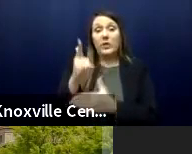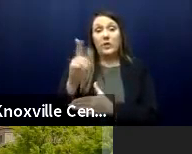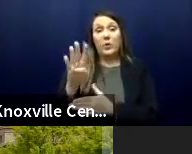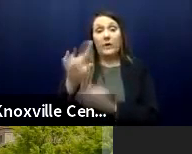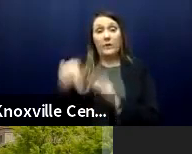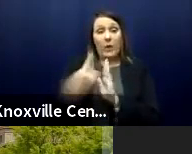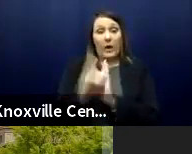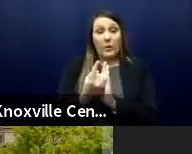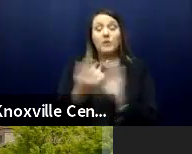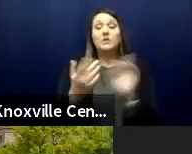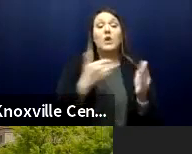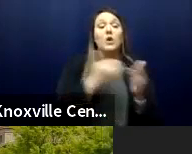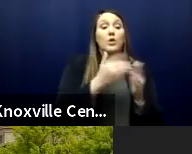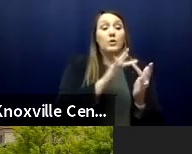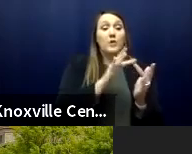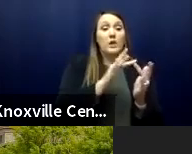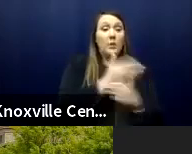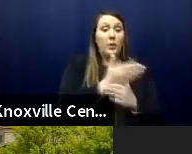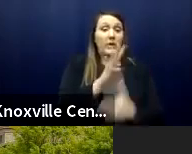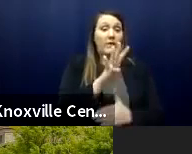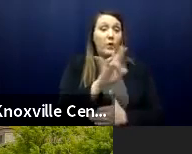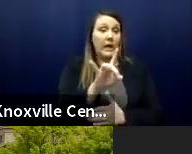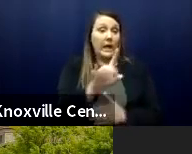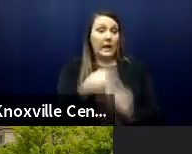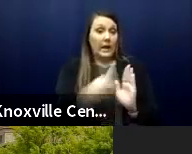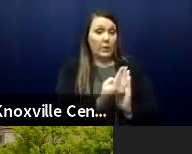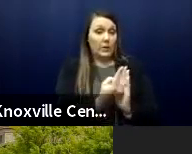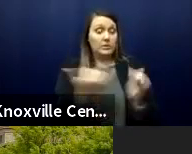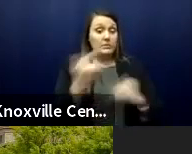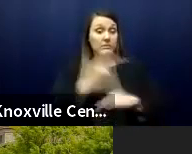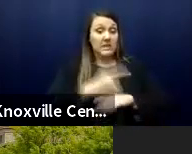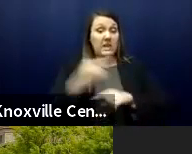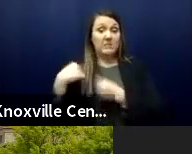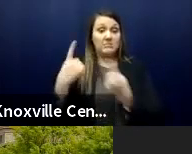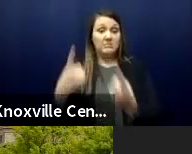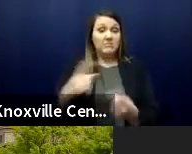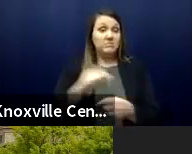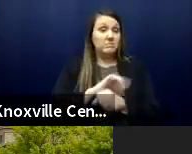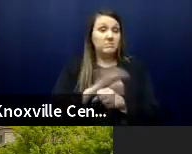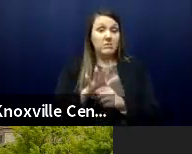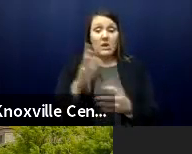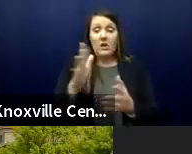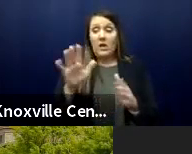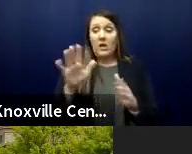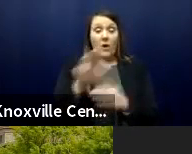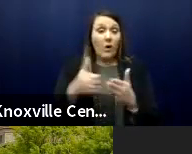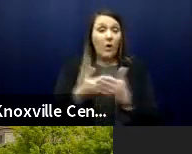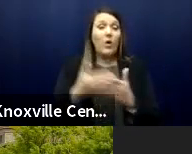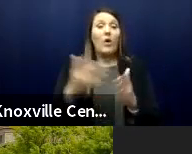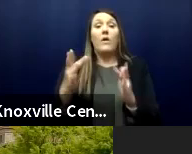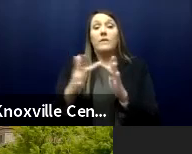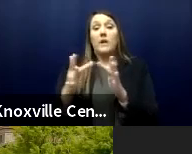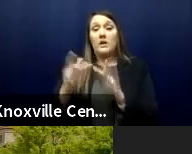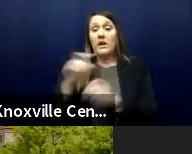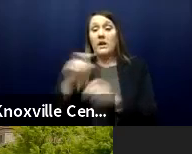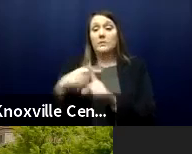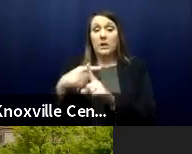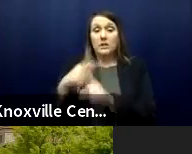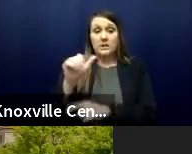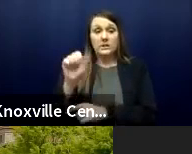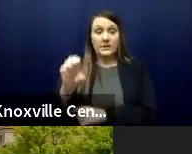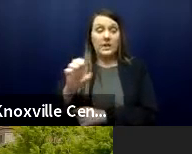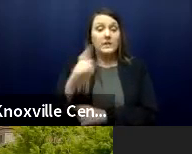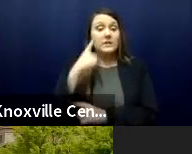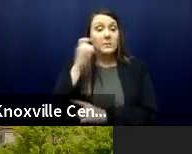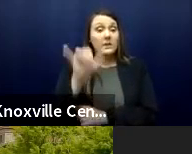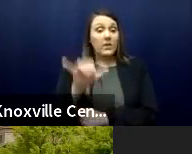contacts within 48 hours. To date, throughout this pandemic, we have accomplished that for all of our cases and contacts. Because of that, this